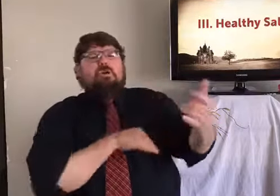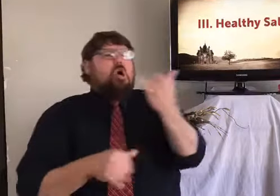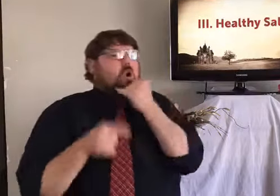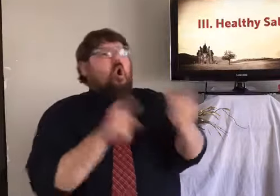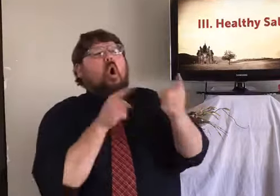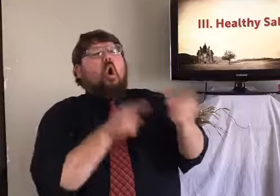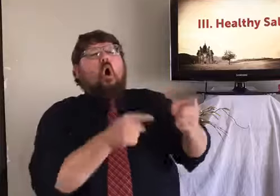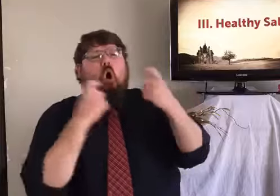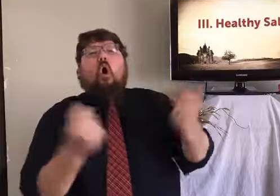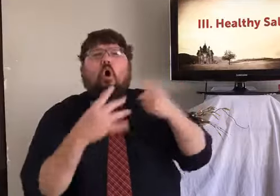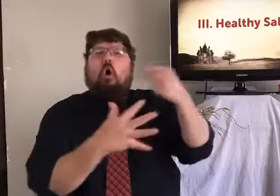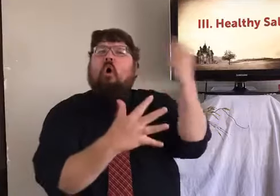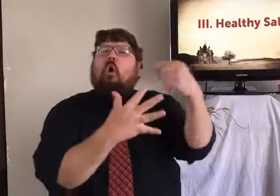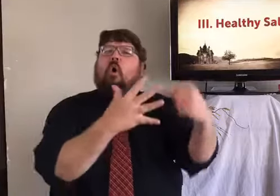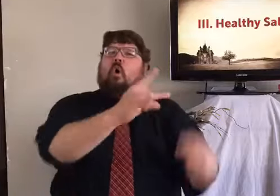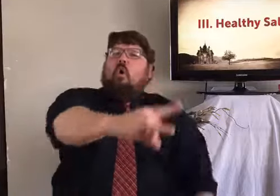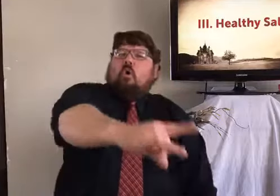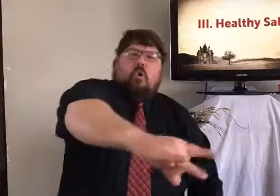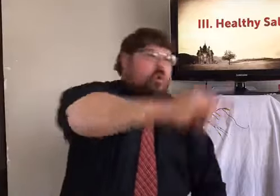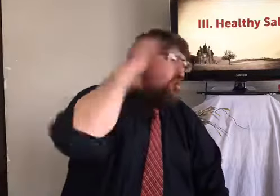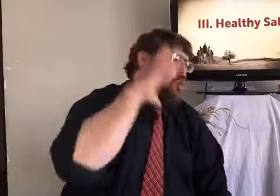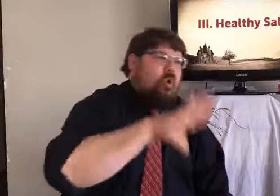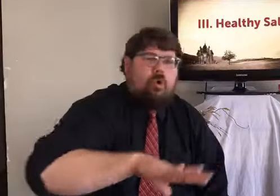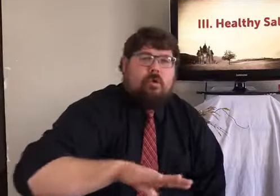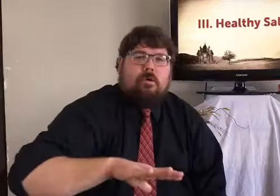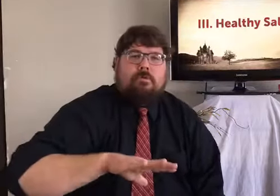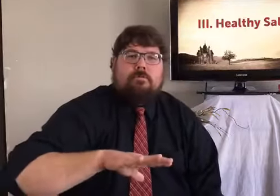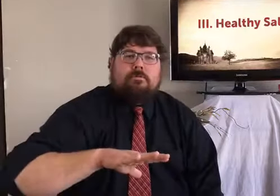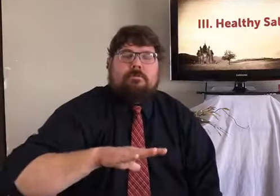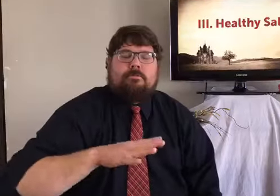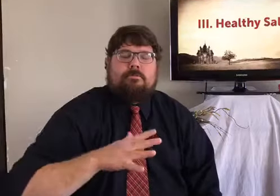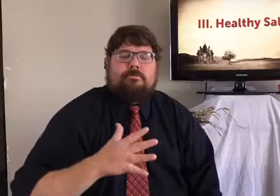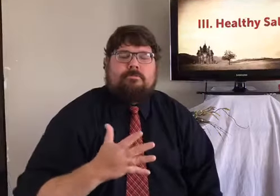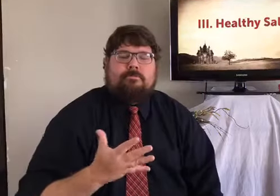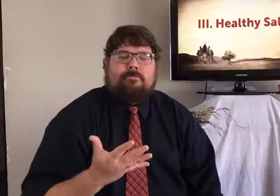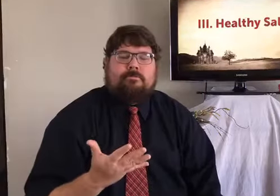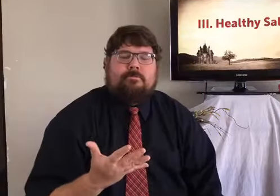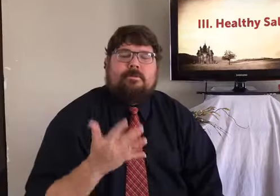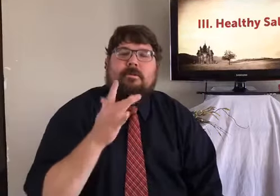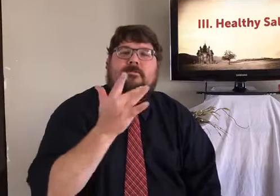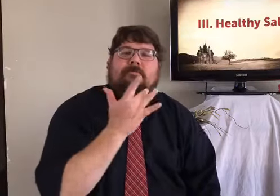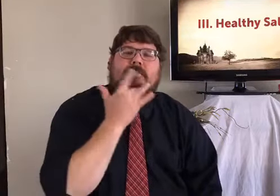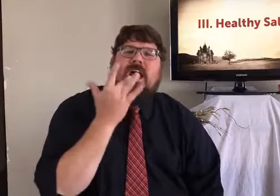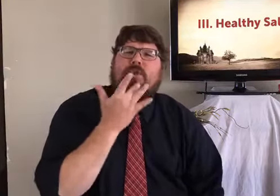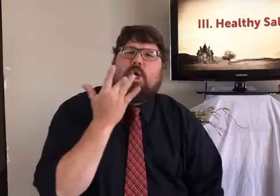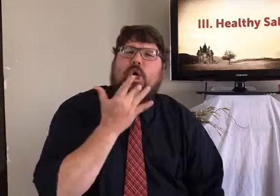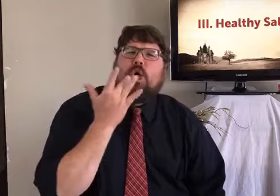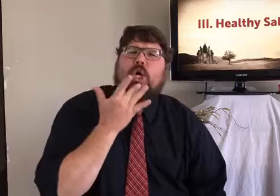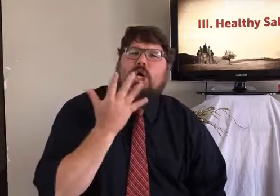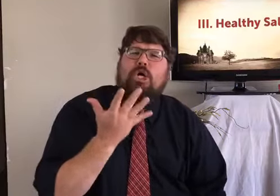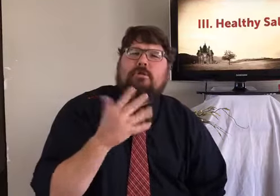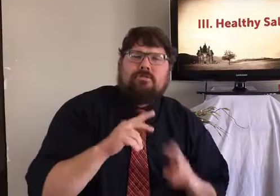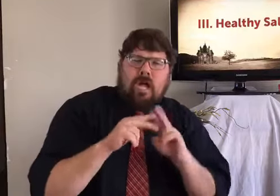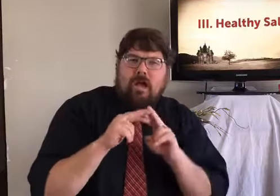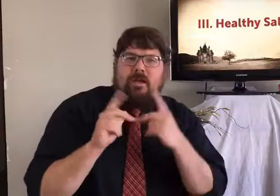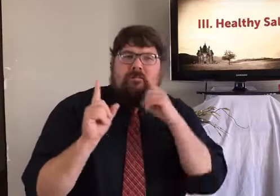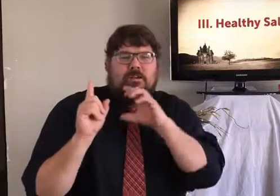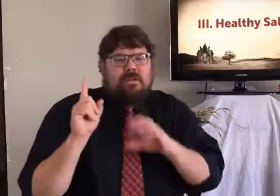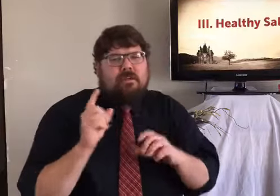Pointing out errors to people constantly. Like, oh, no, that's not your sin, and look at this sin, and look at that sin. That's not the point.